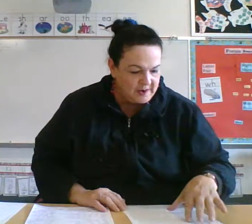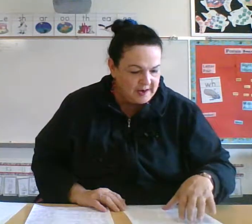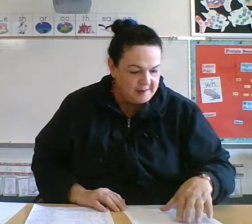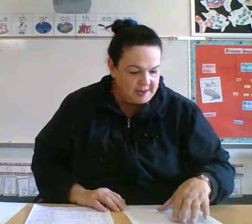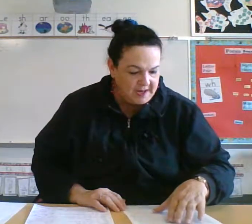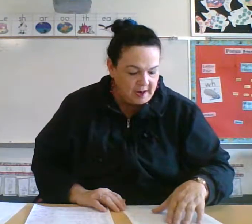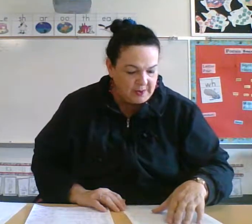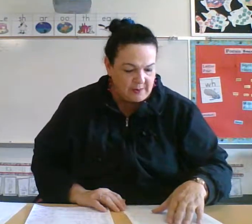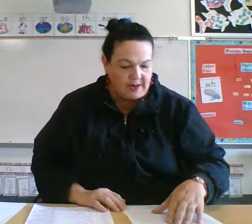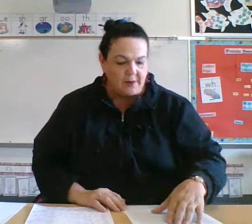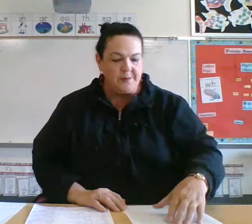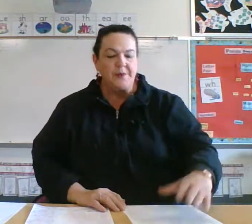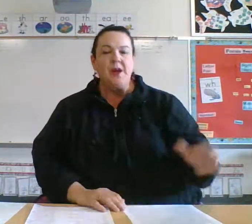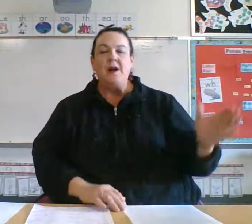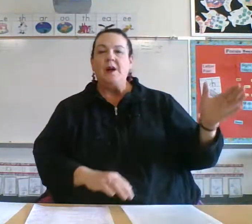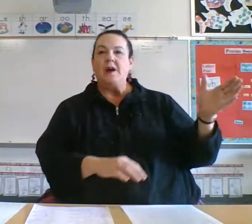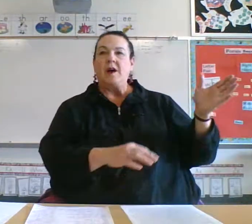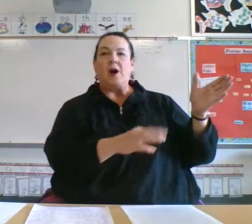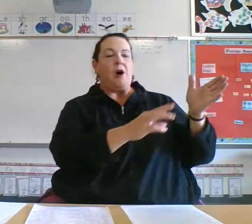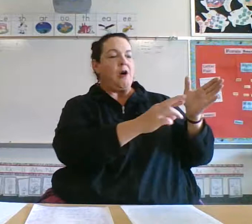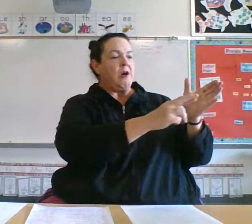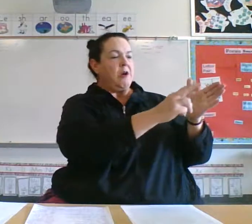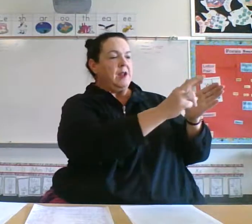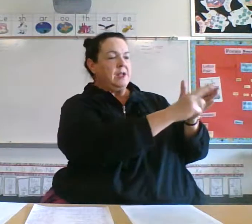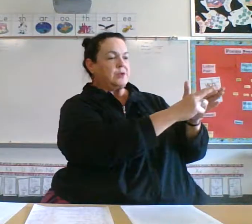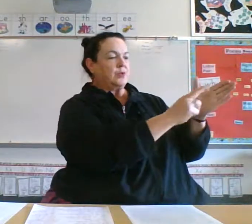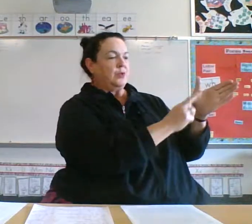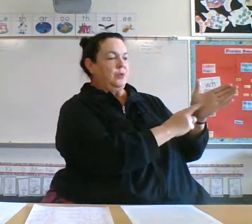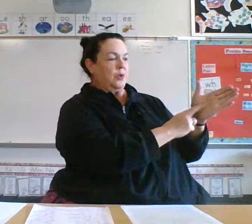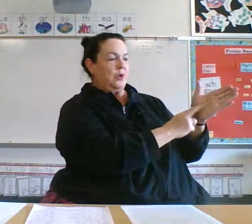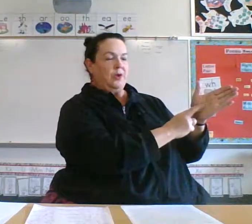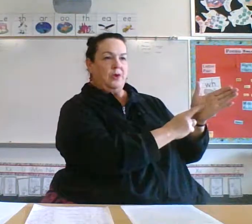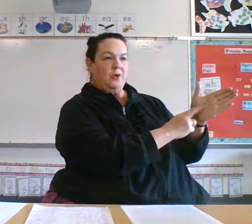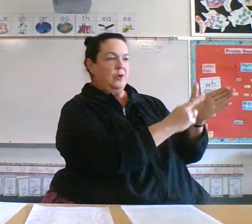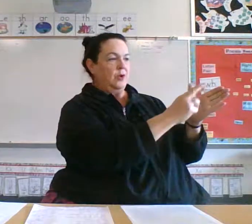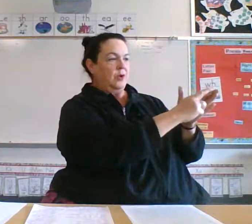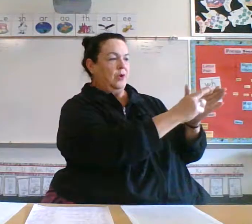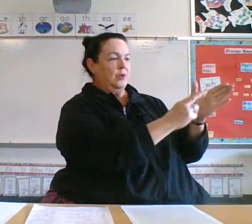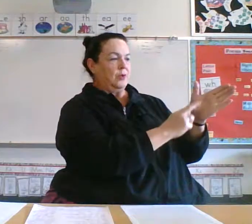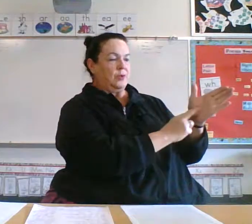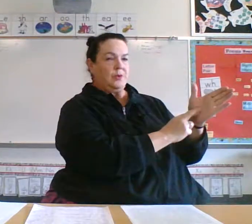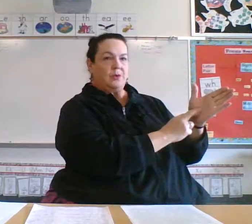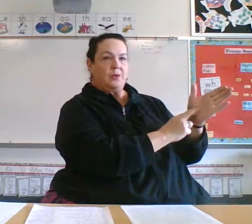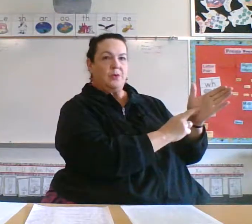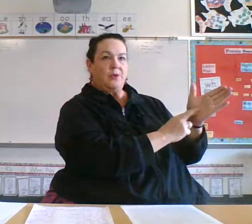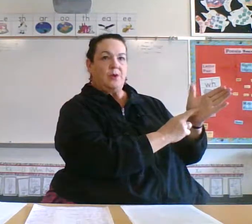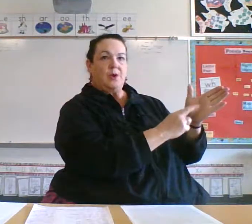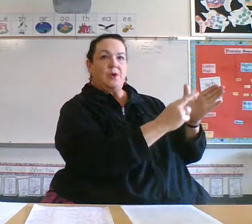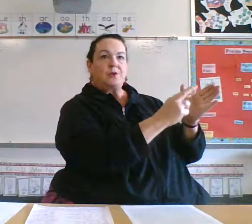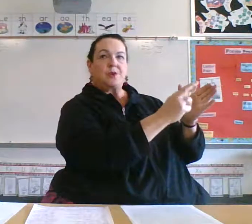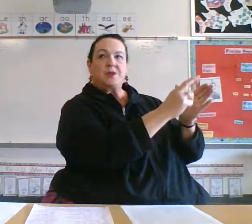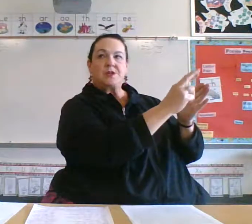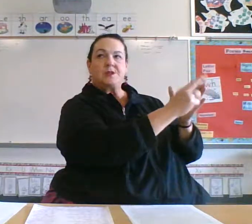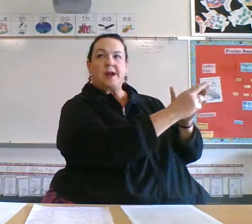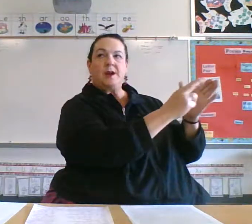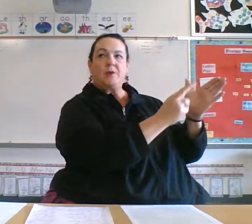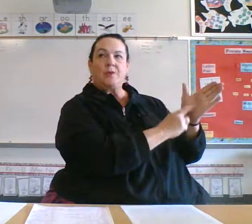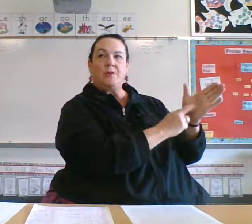am I? Oh, here we go. R is rule. Rule. So this is a